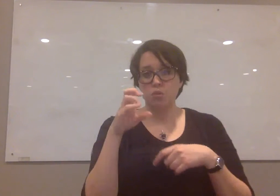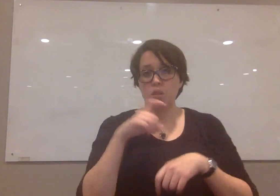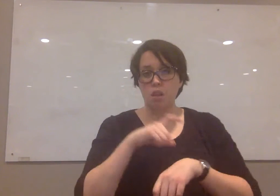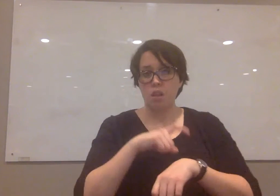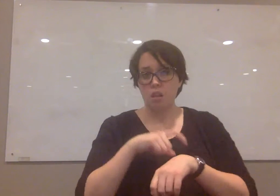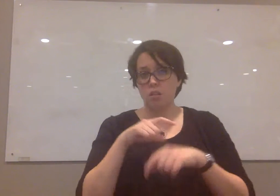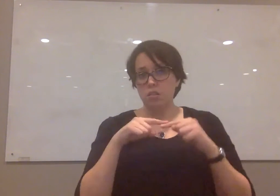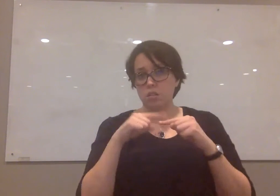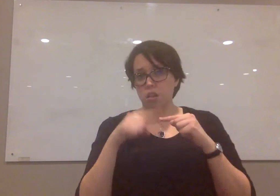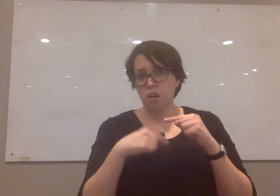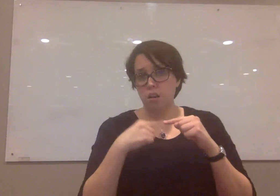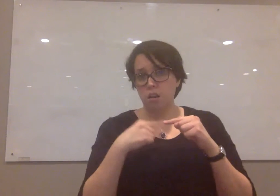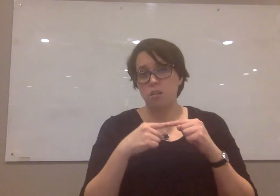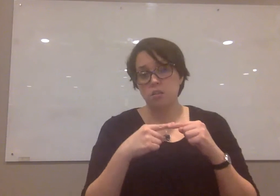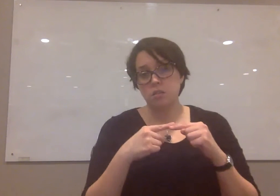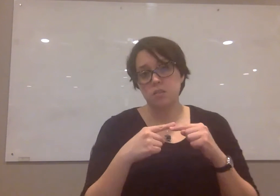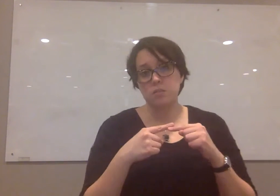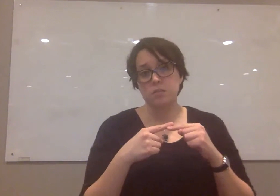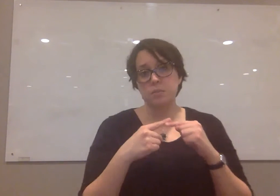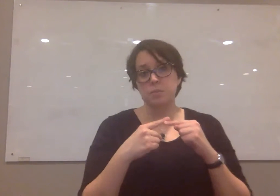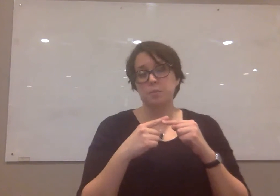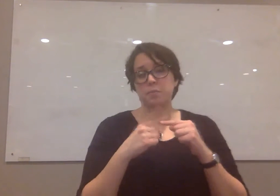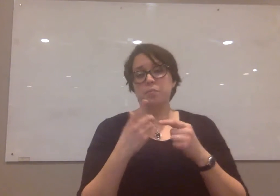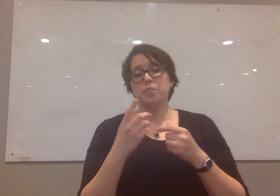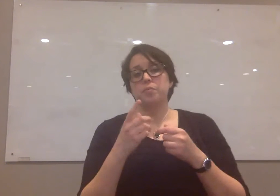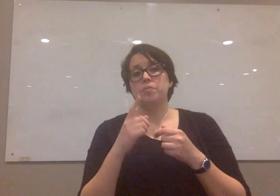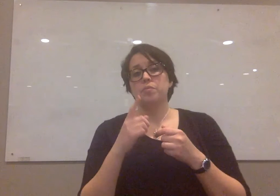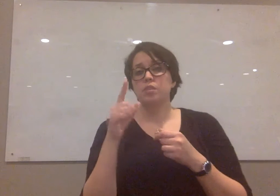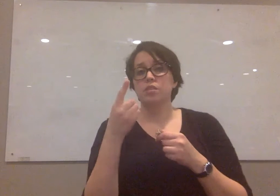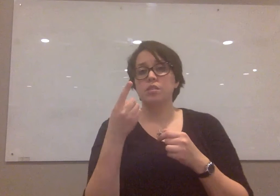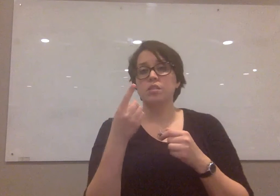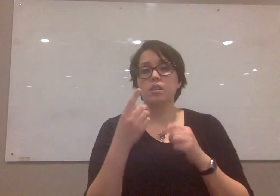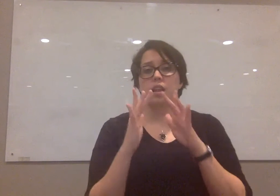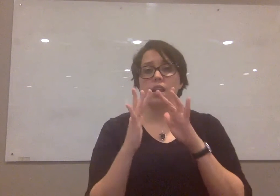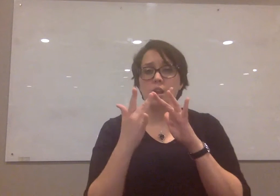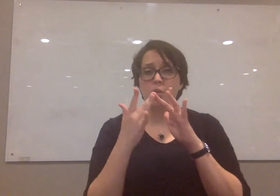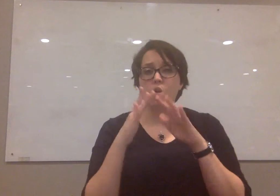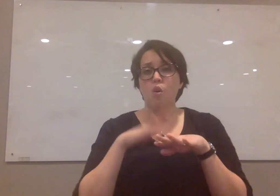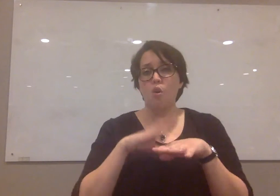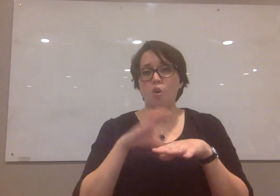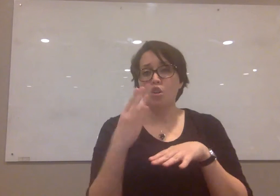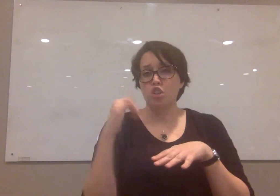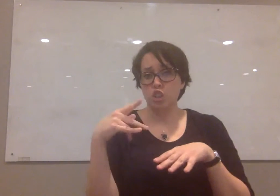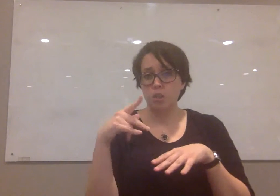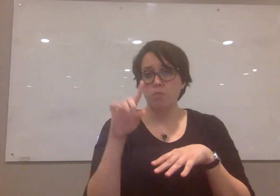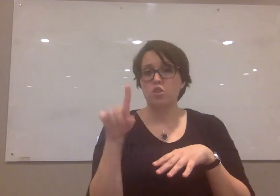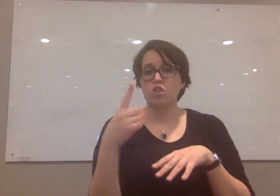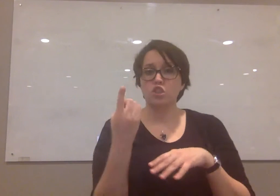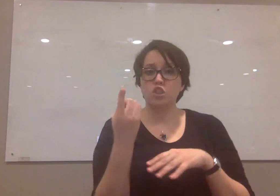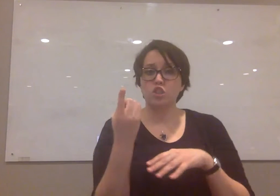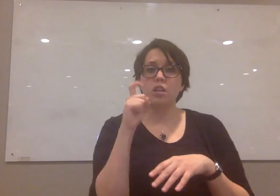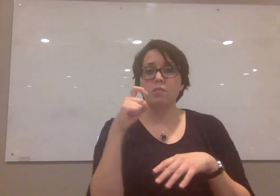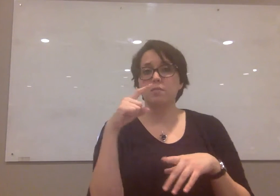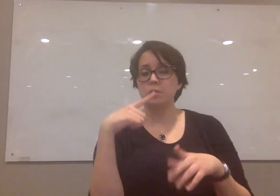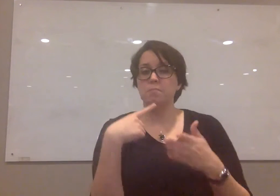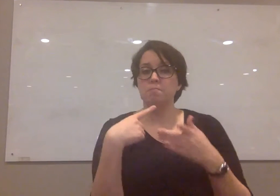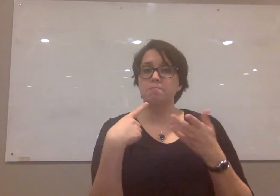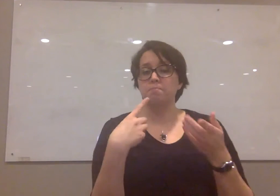And it's literally like it's a network on a chip underneath. They're just negotiating, just like you would write it up yourself